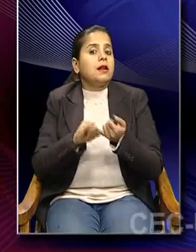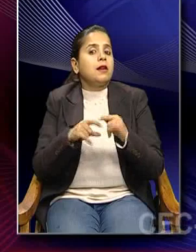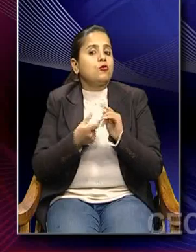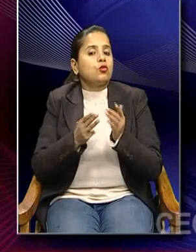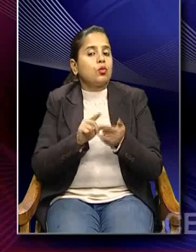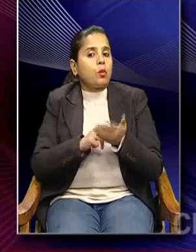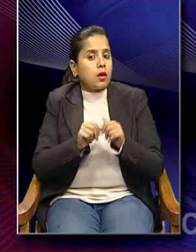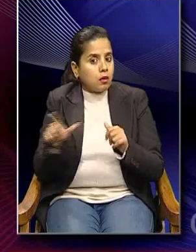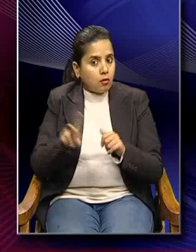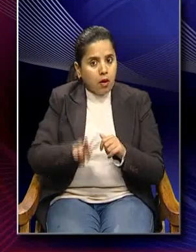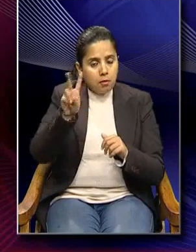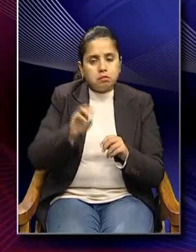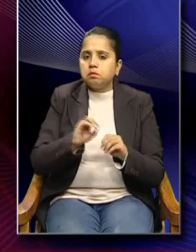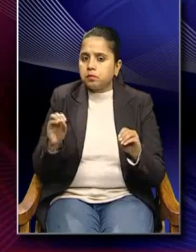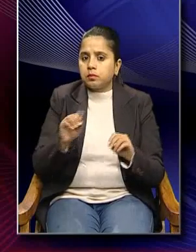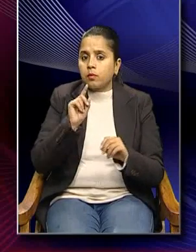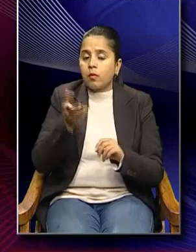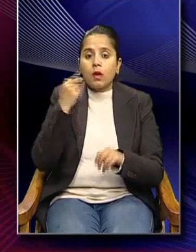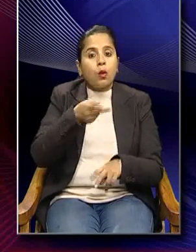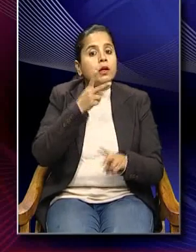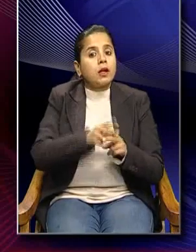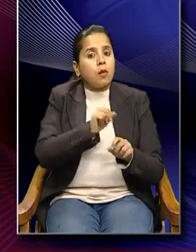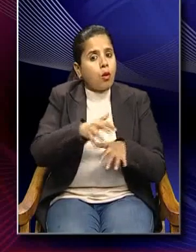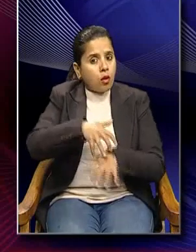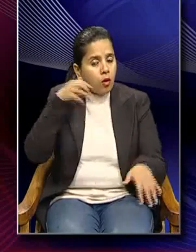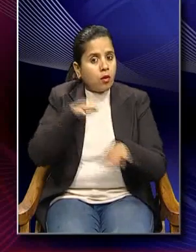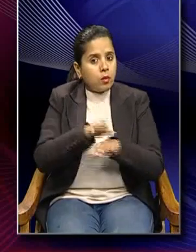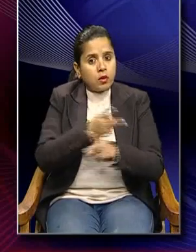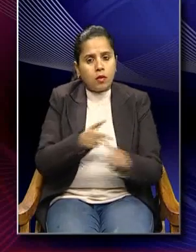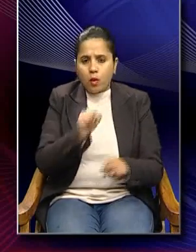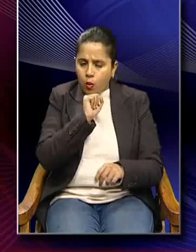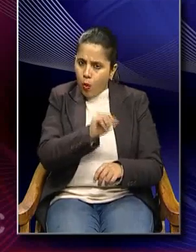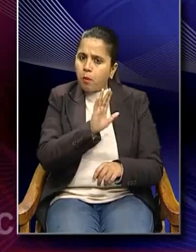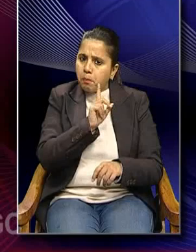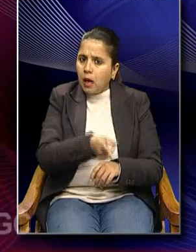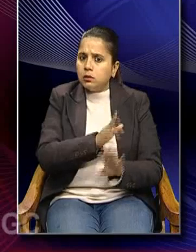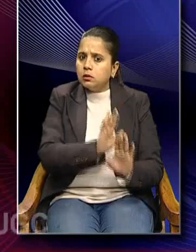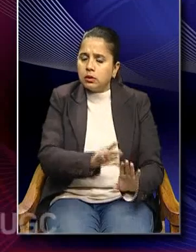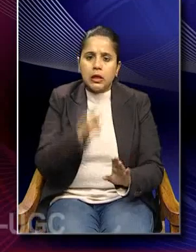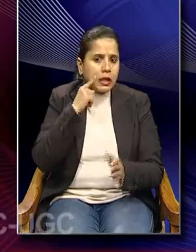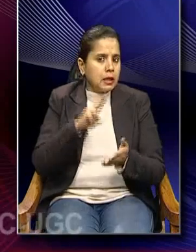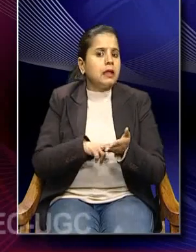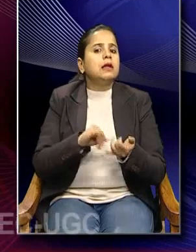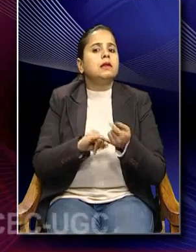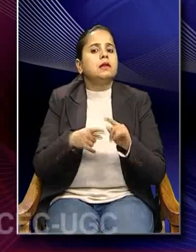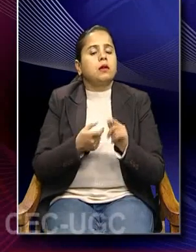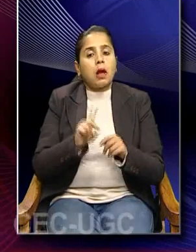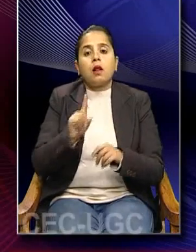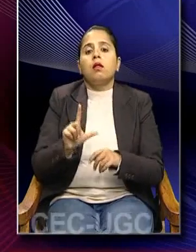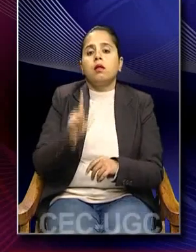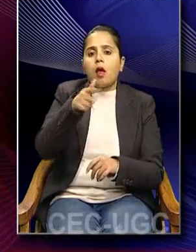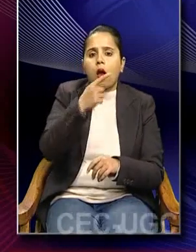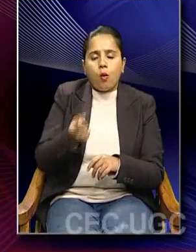Rather, the existence of species itself should have an intrinsic value, and it is later on